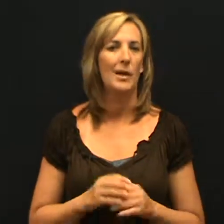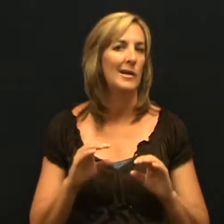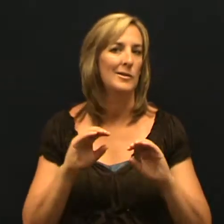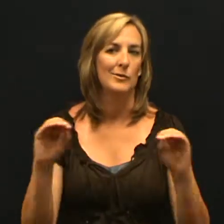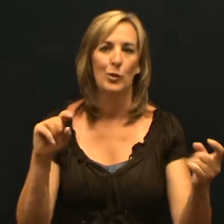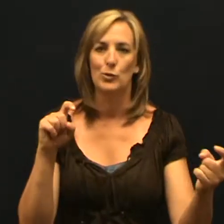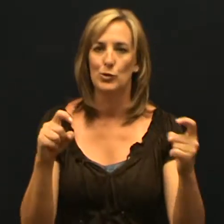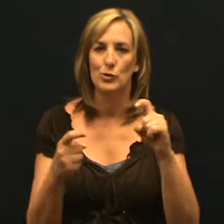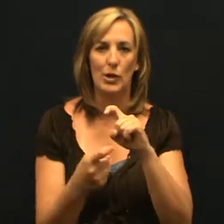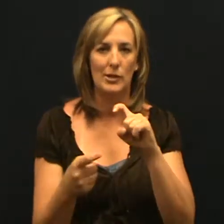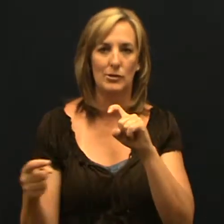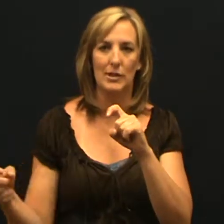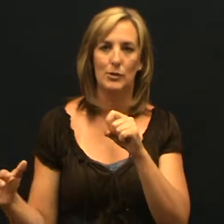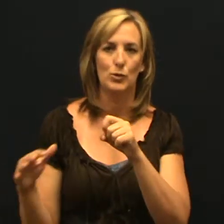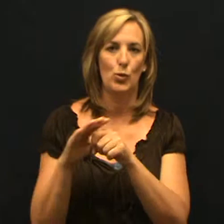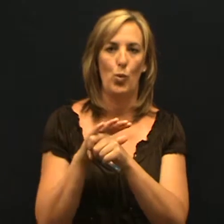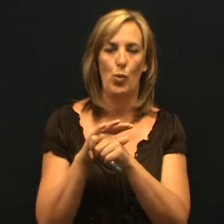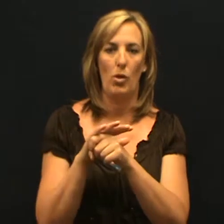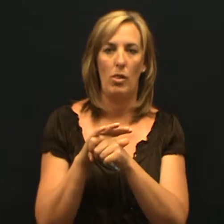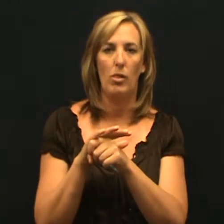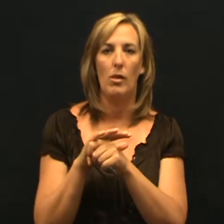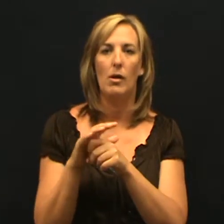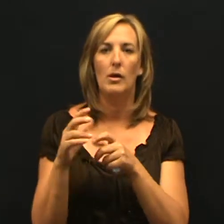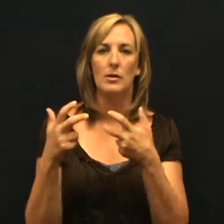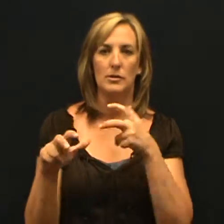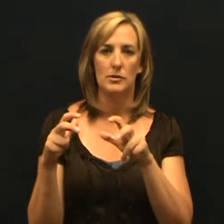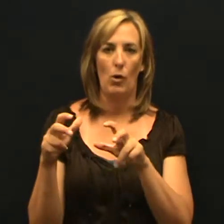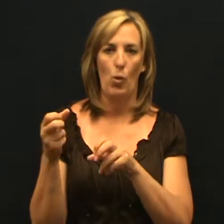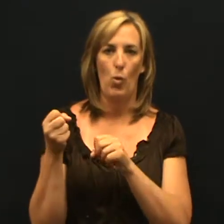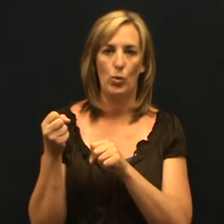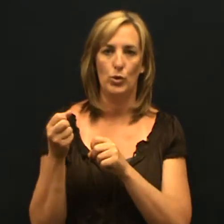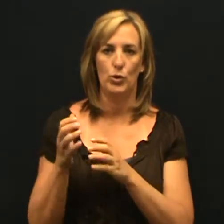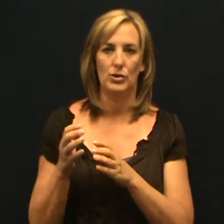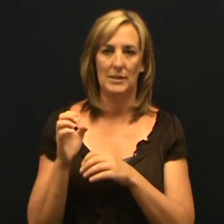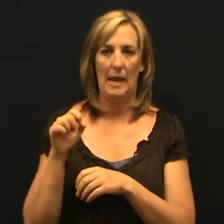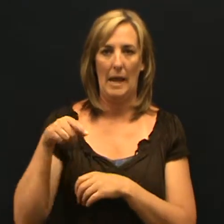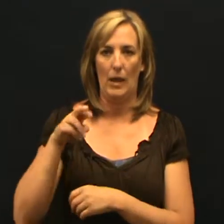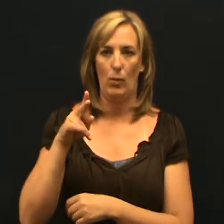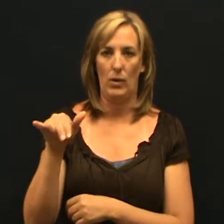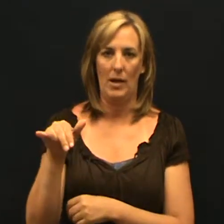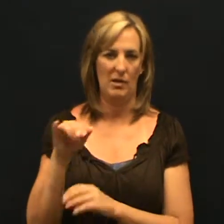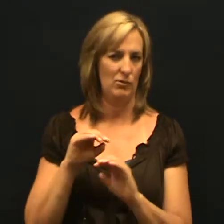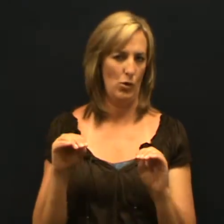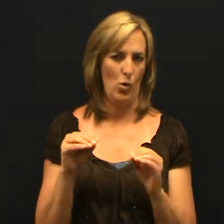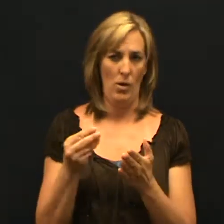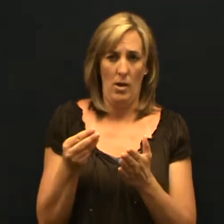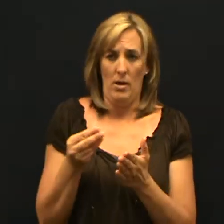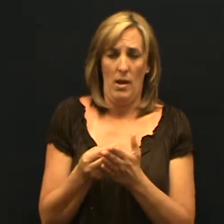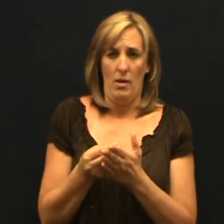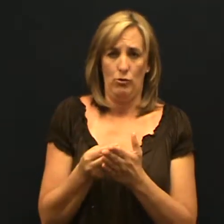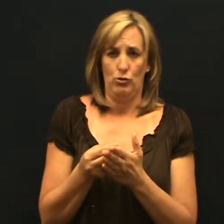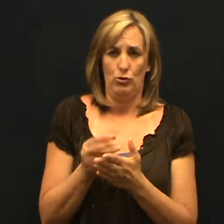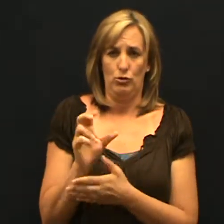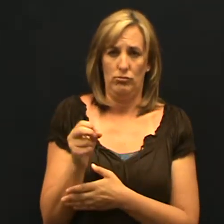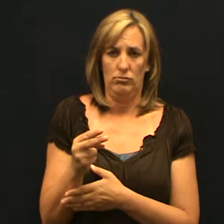total stockholders' equity because no cash has changed hands. We'll show you the entry to